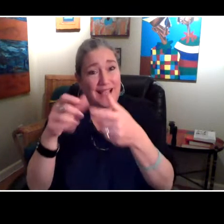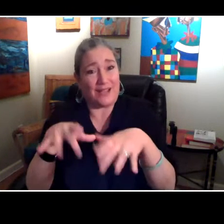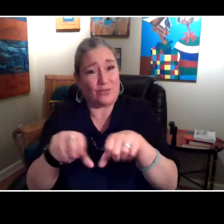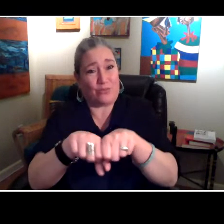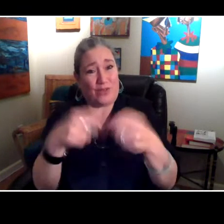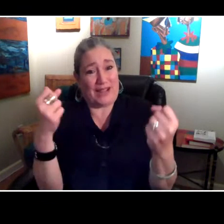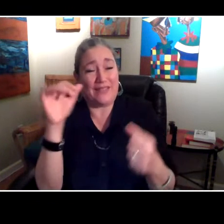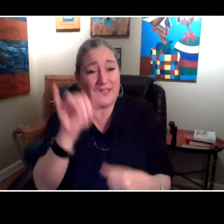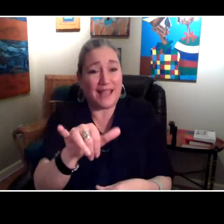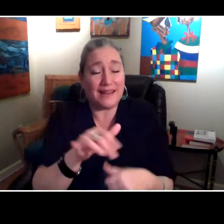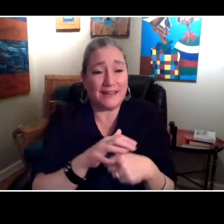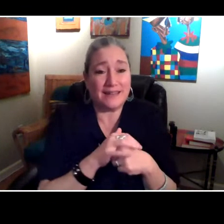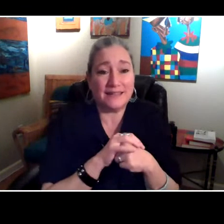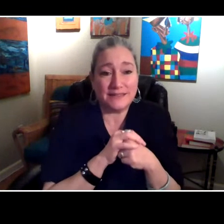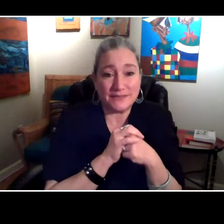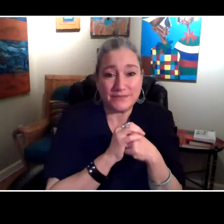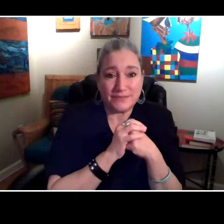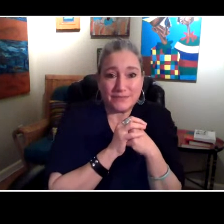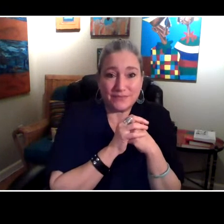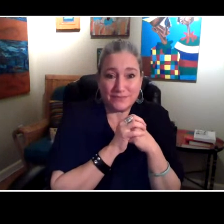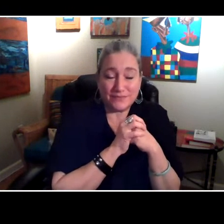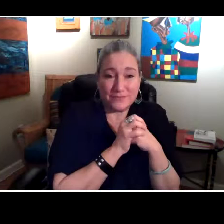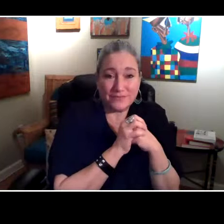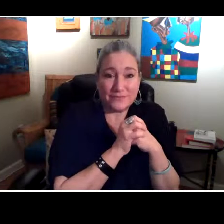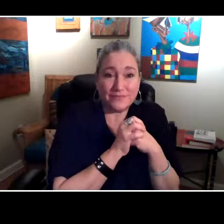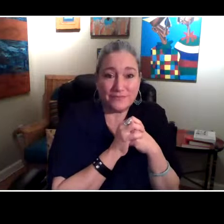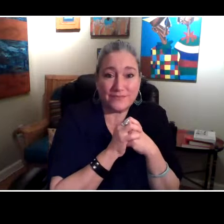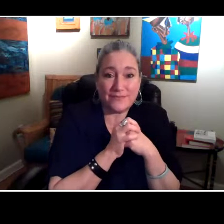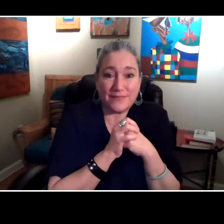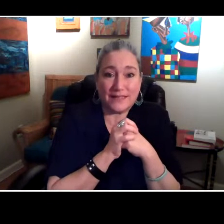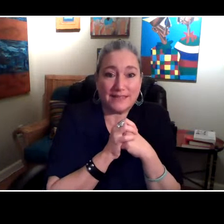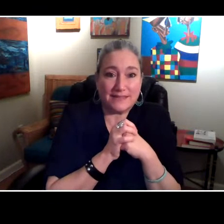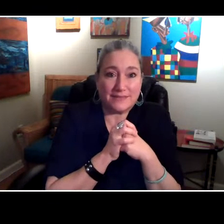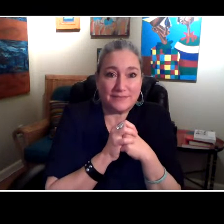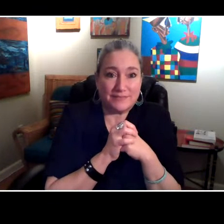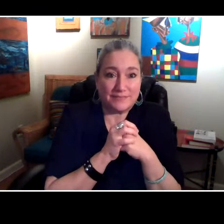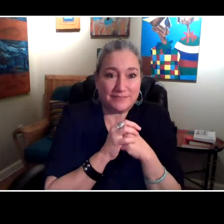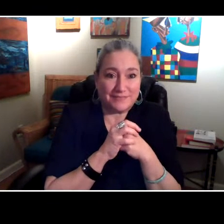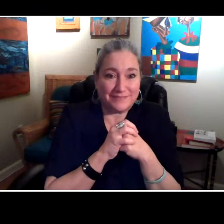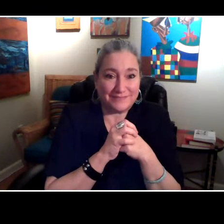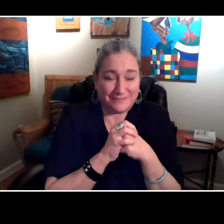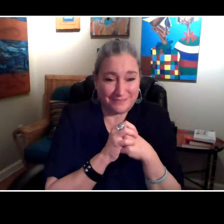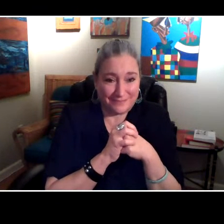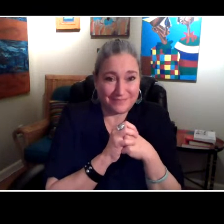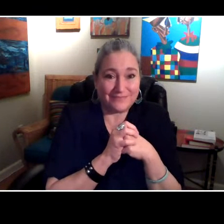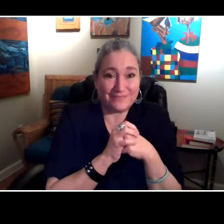that has been perpetuated since 1880? How do we break that cycle?